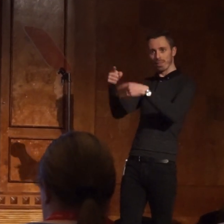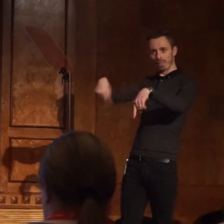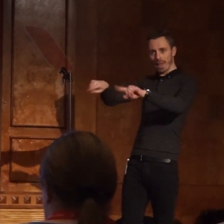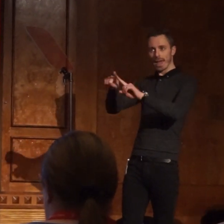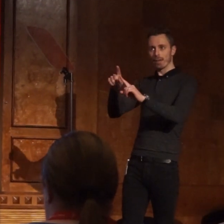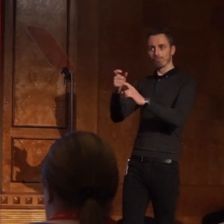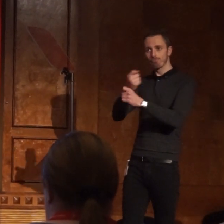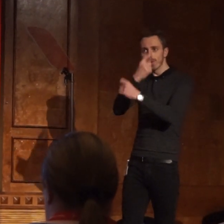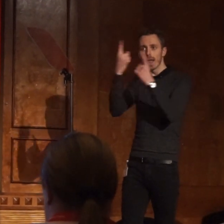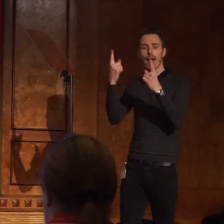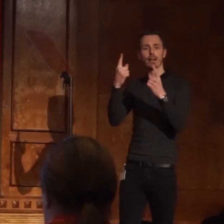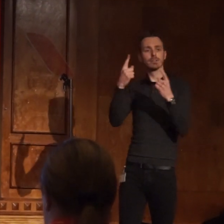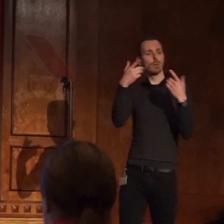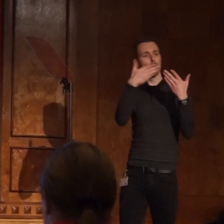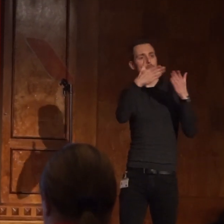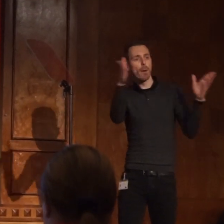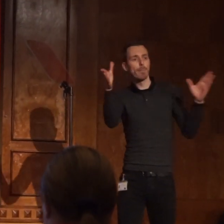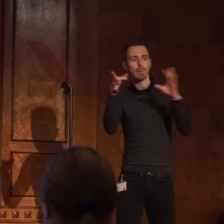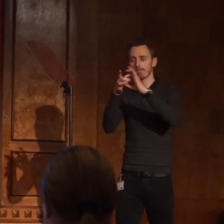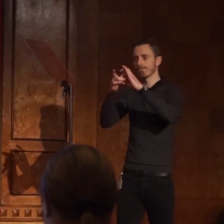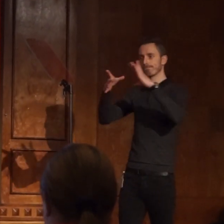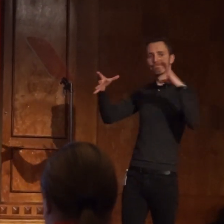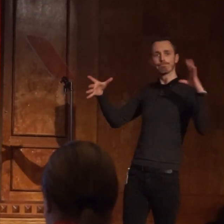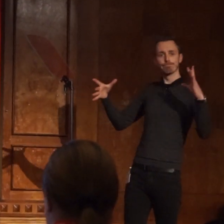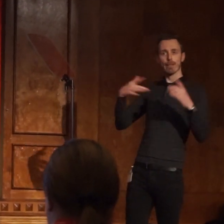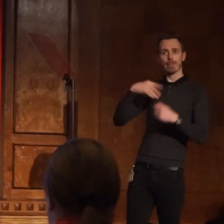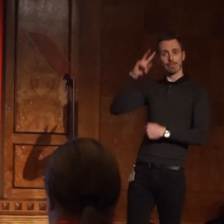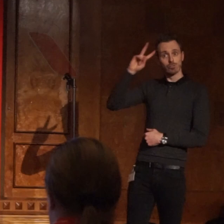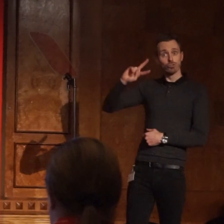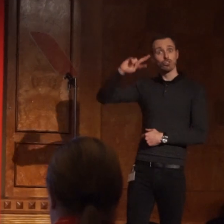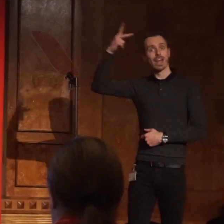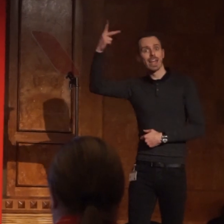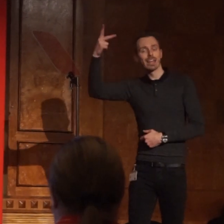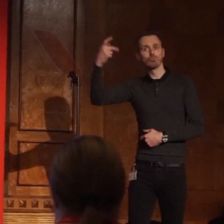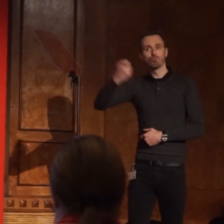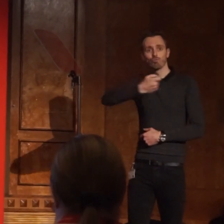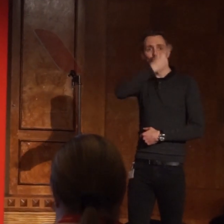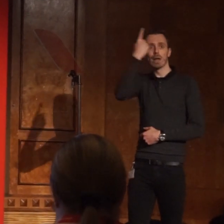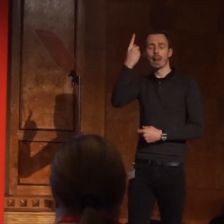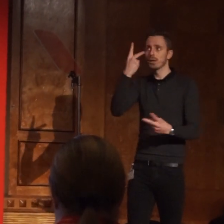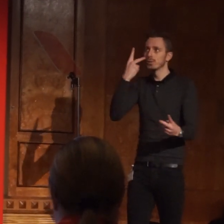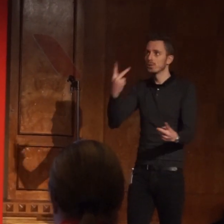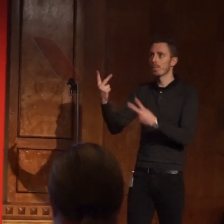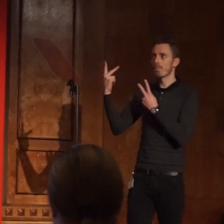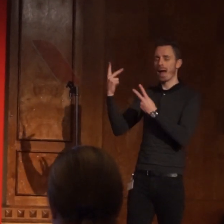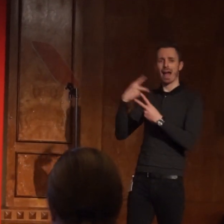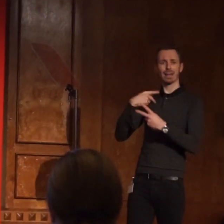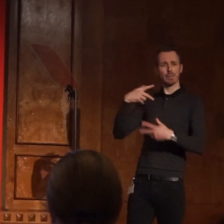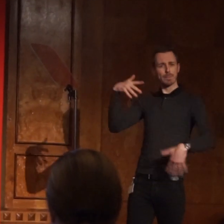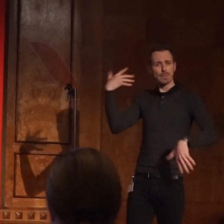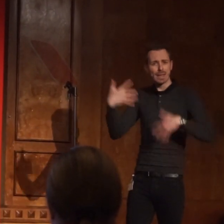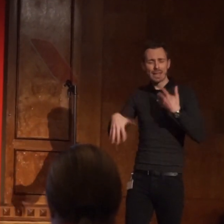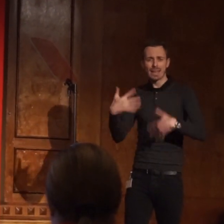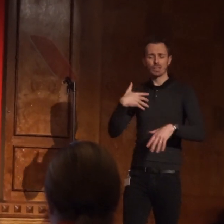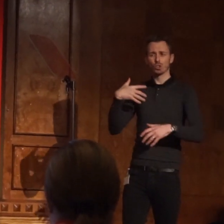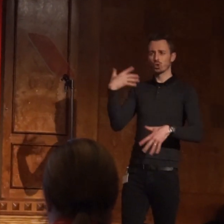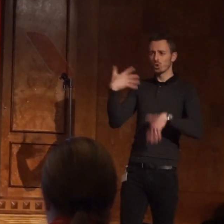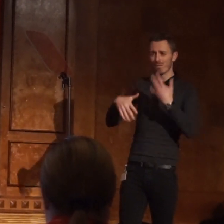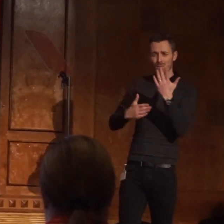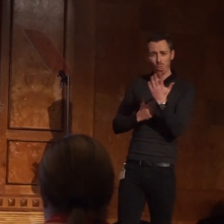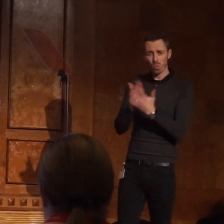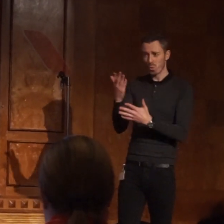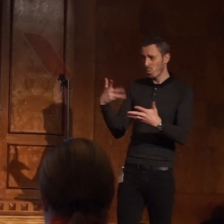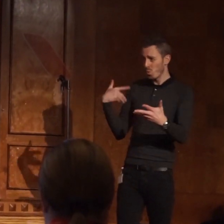completely changing their mind, and admitting the pain and misery they put the country through has been for